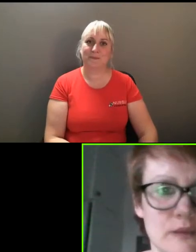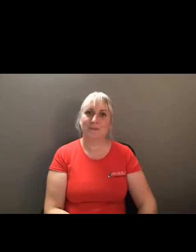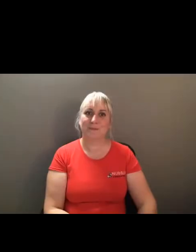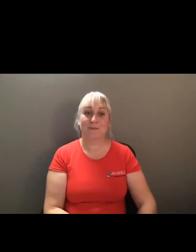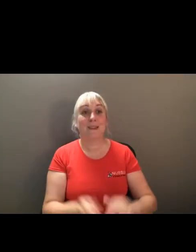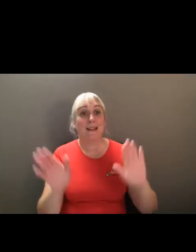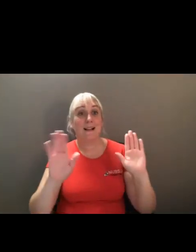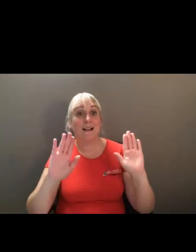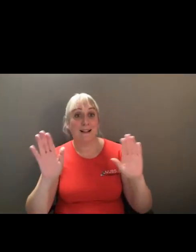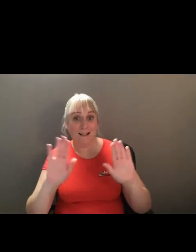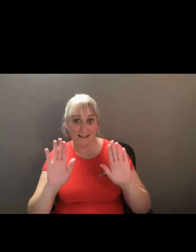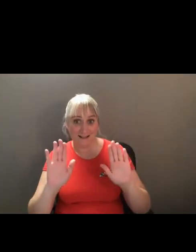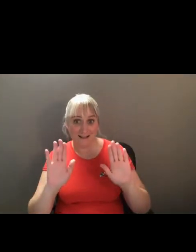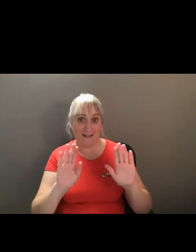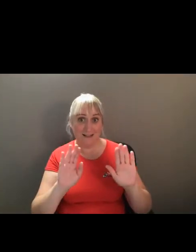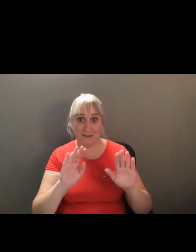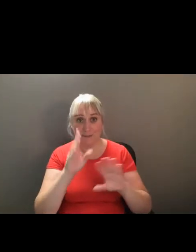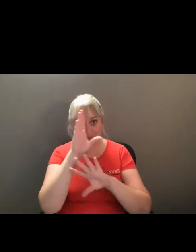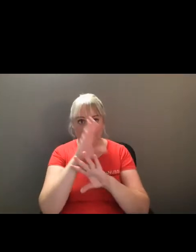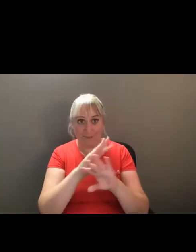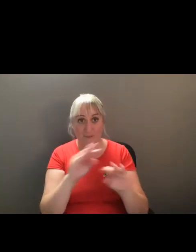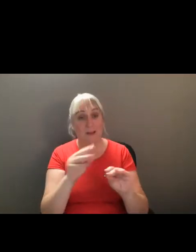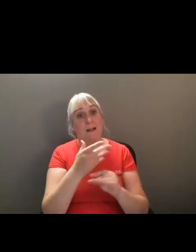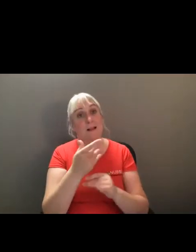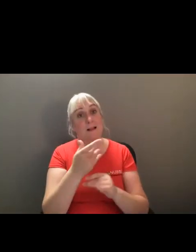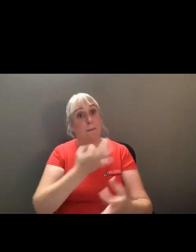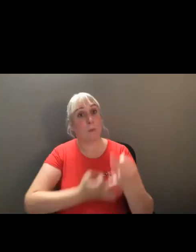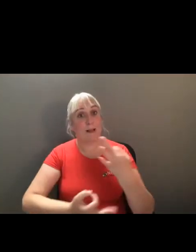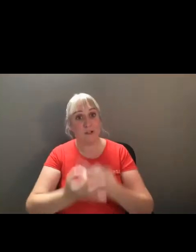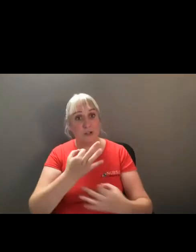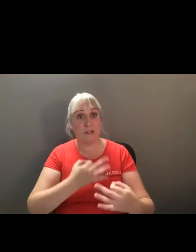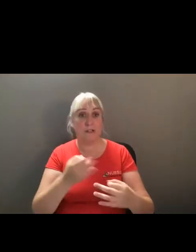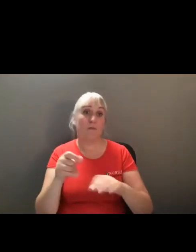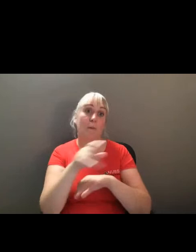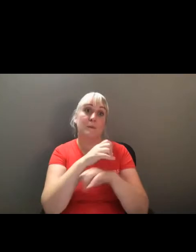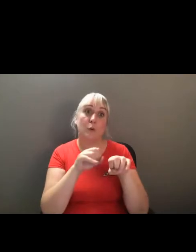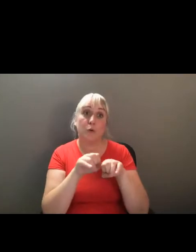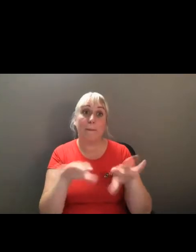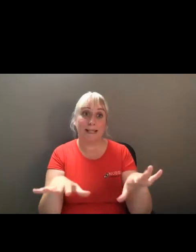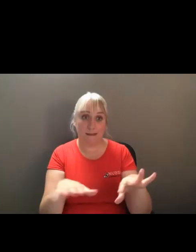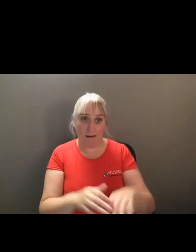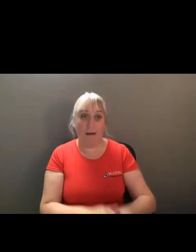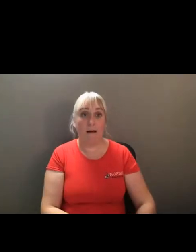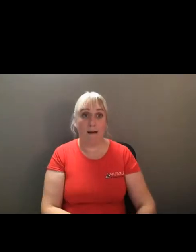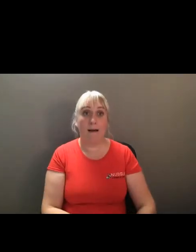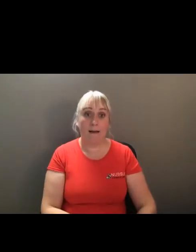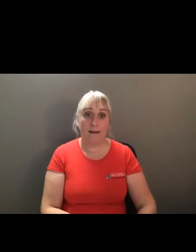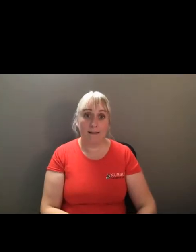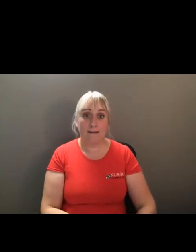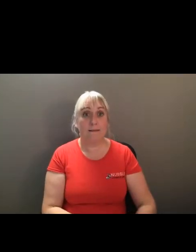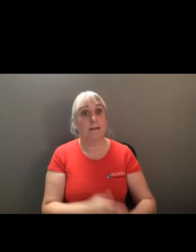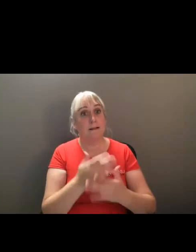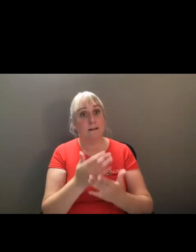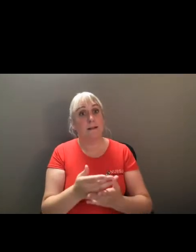Hi, so we've had some questions that have come in on social media, and we're going